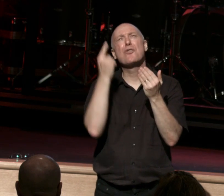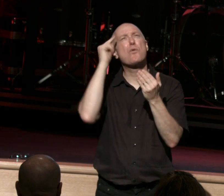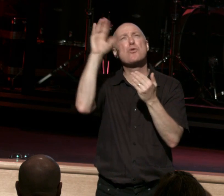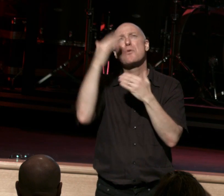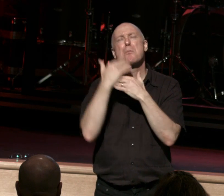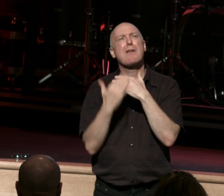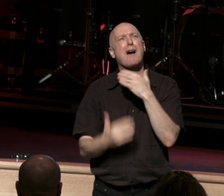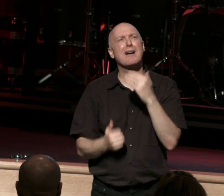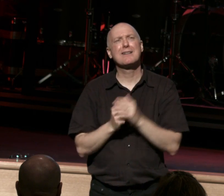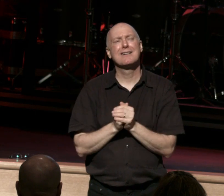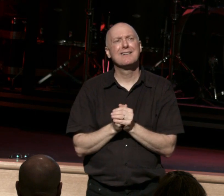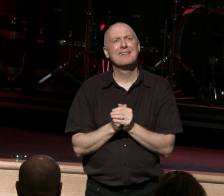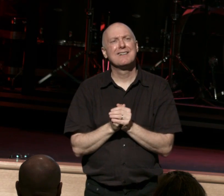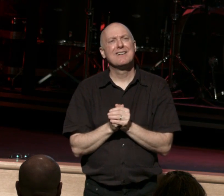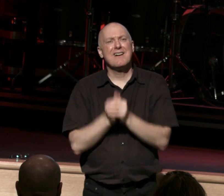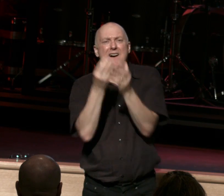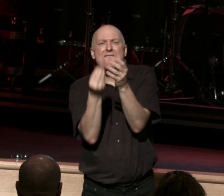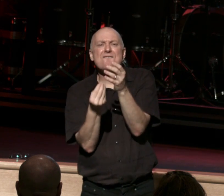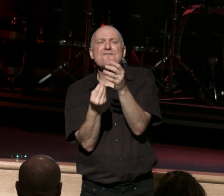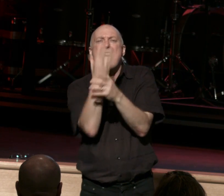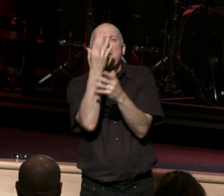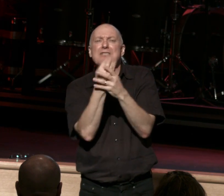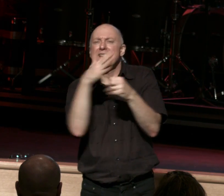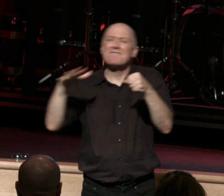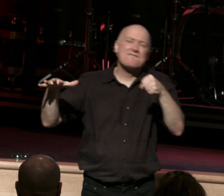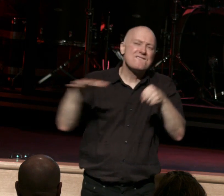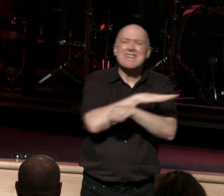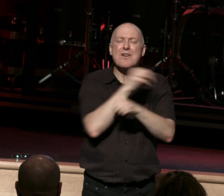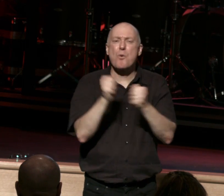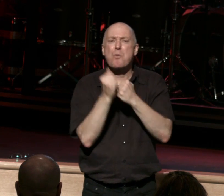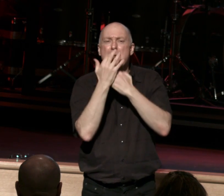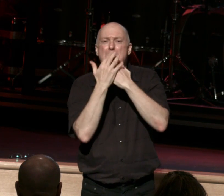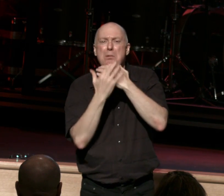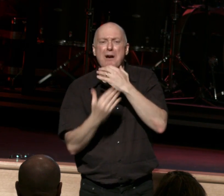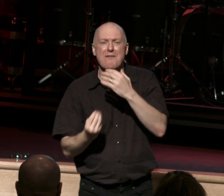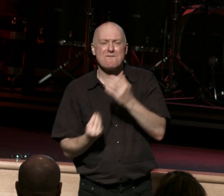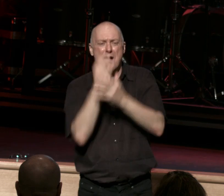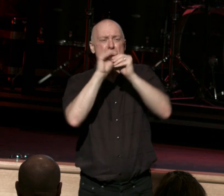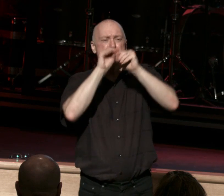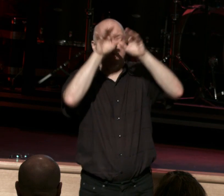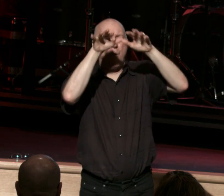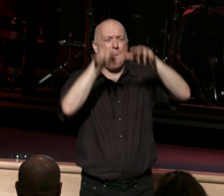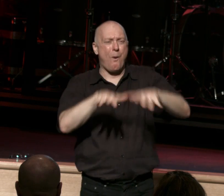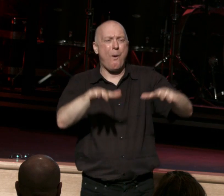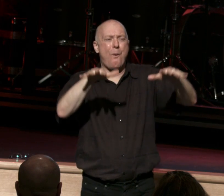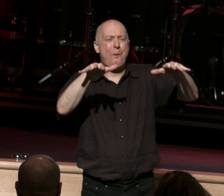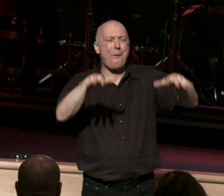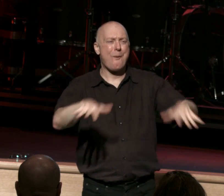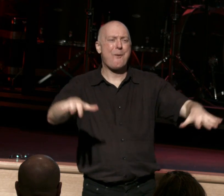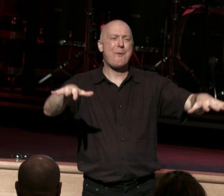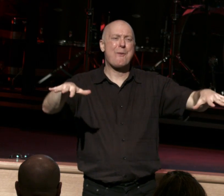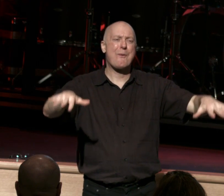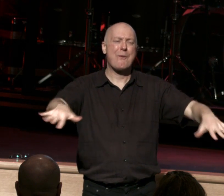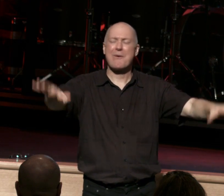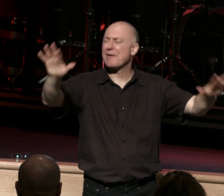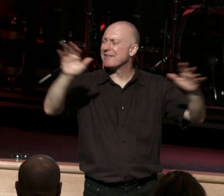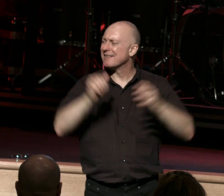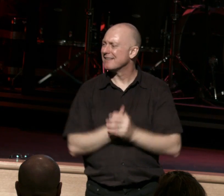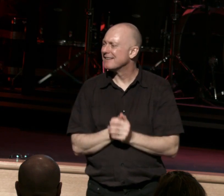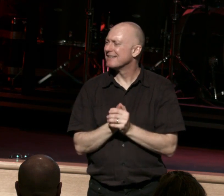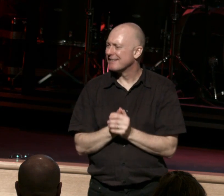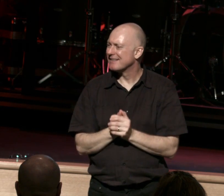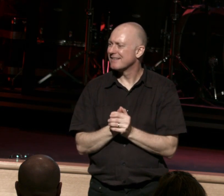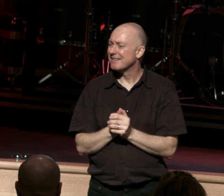you for your blood. It says, there is a fountain filled with blood that flowed from Emmanuel's